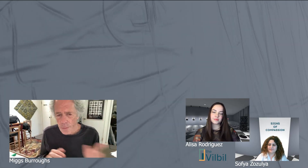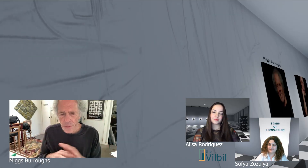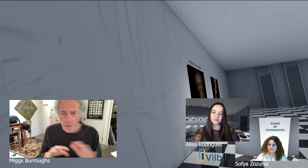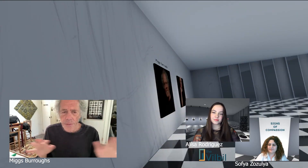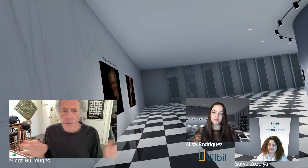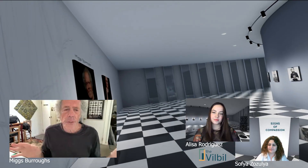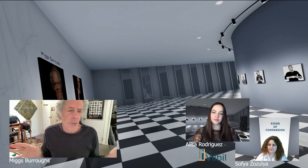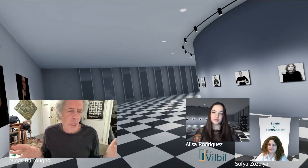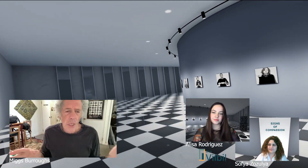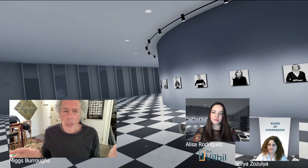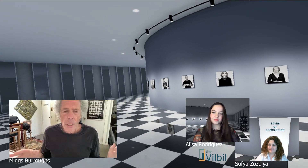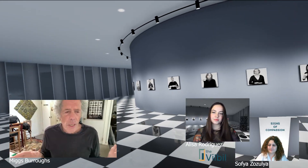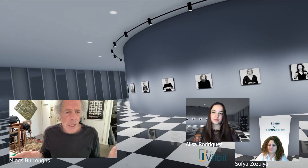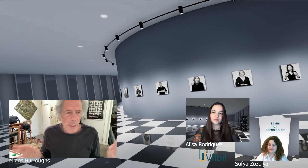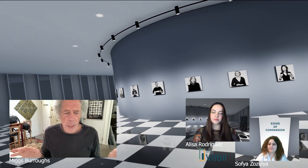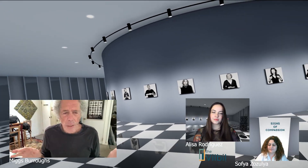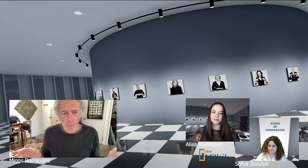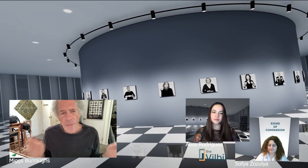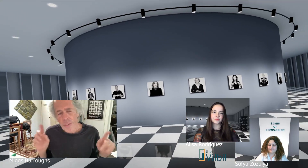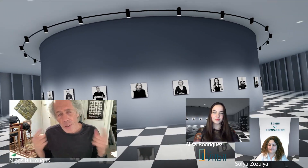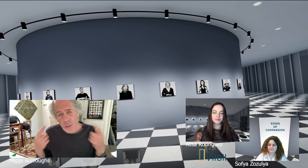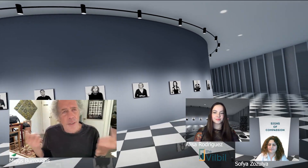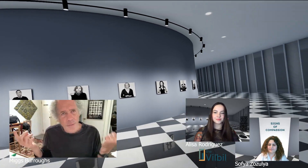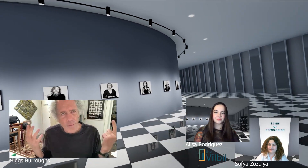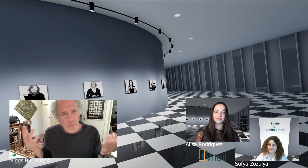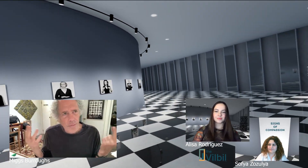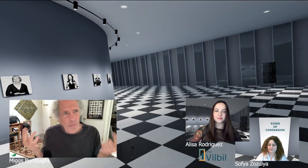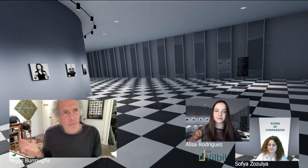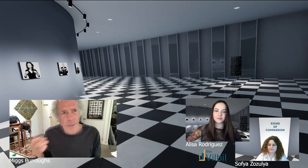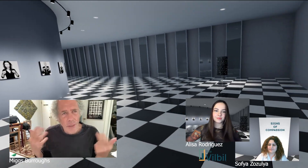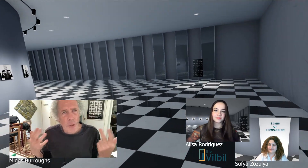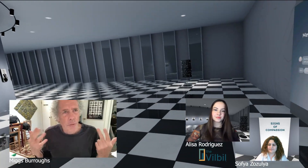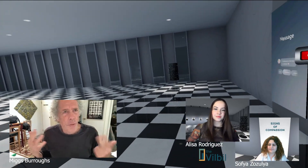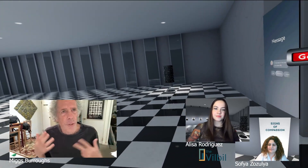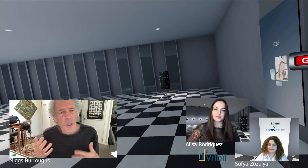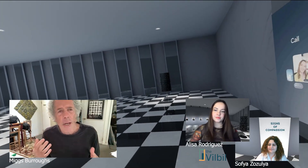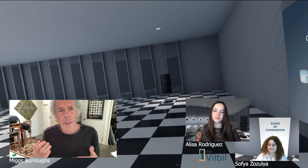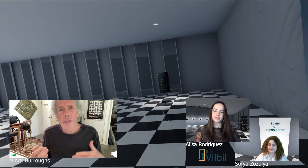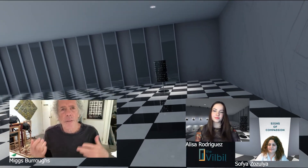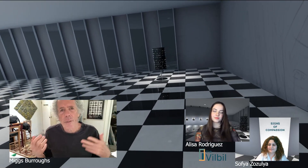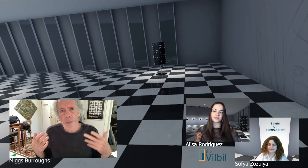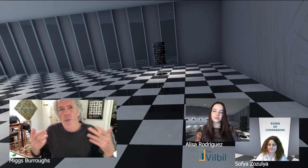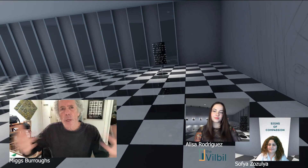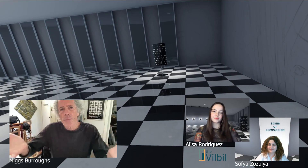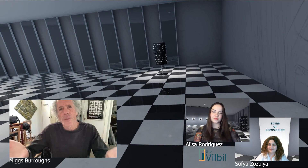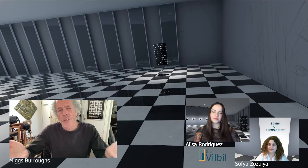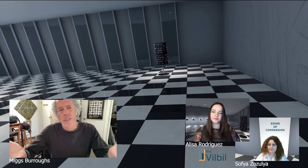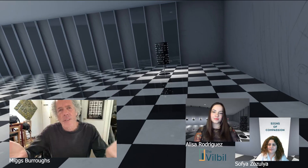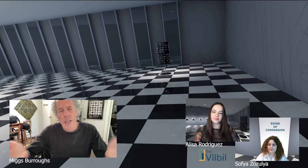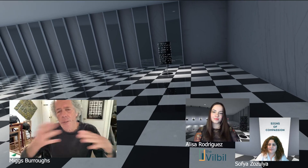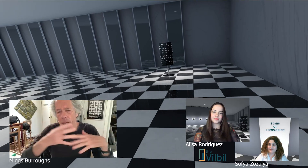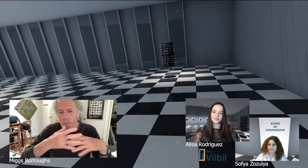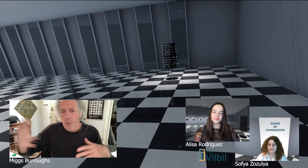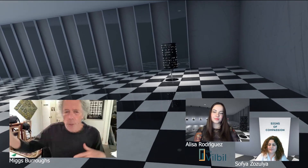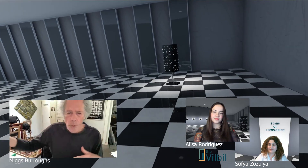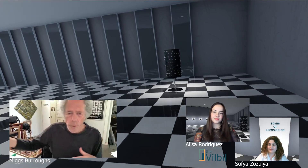of a diverse, my first thought, it seems so foolish now, was to just pick one person, and have them do the whole